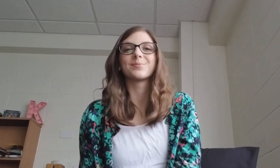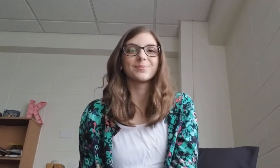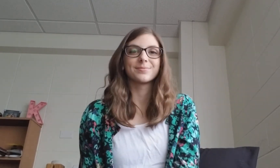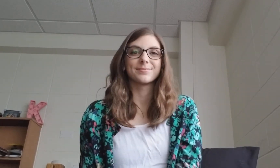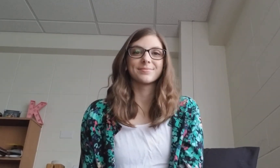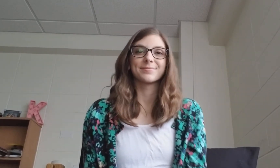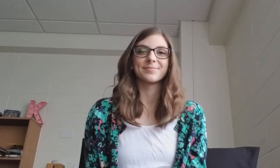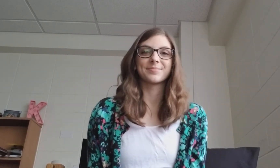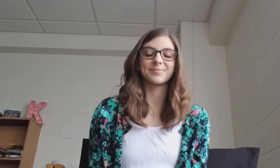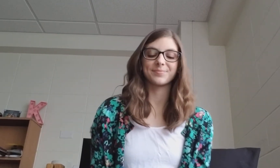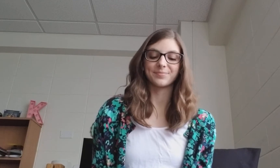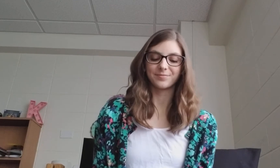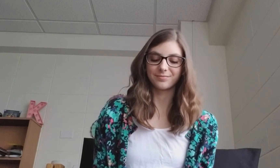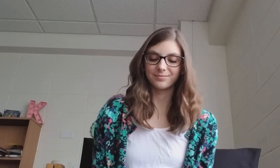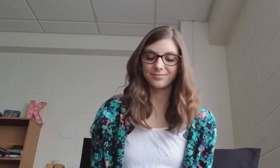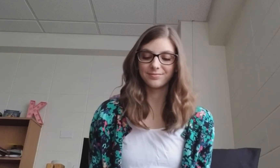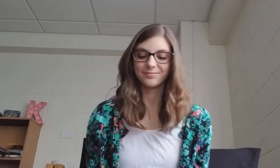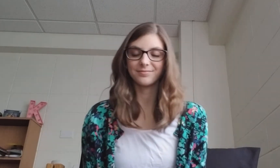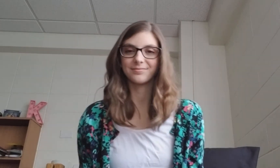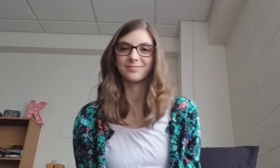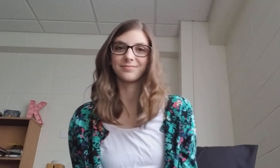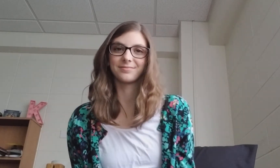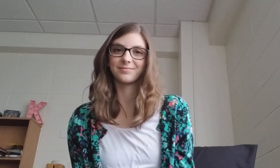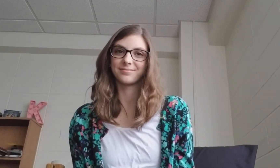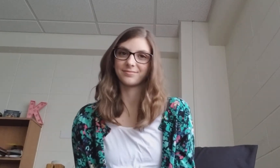I'll see you do it again